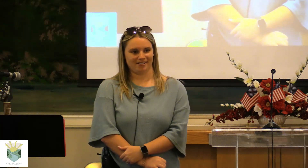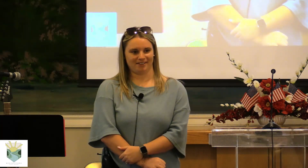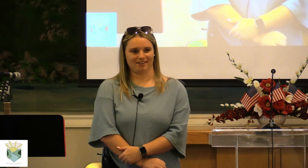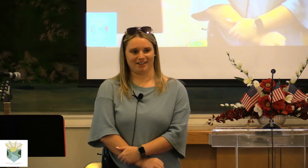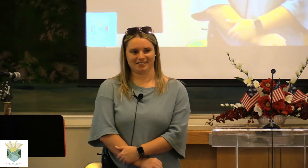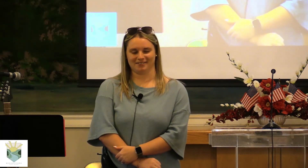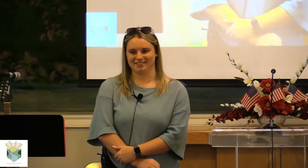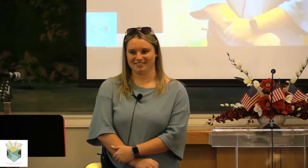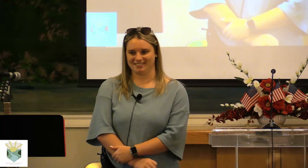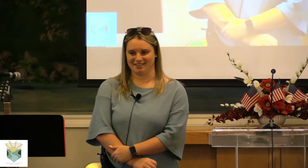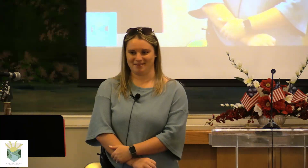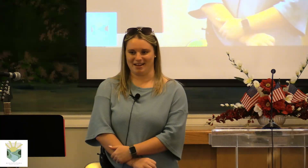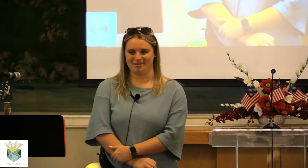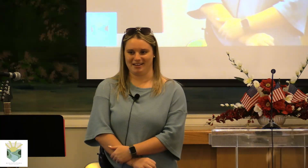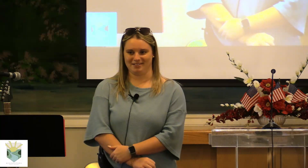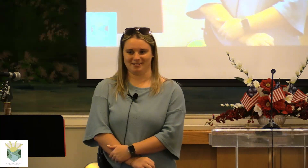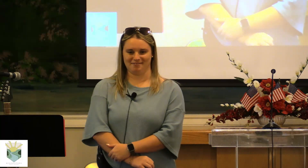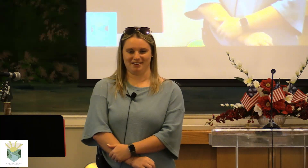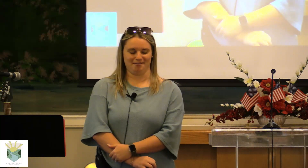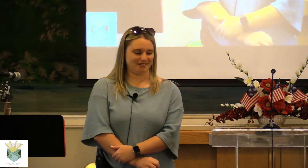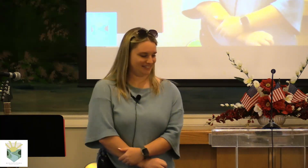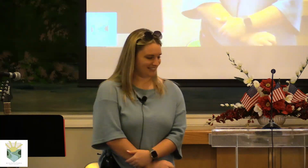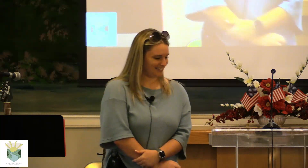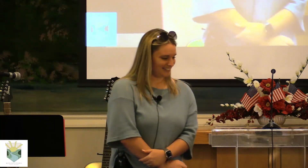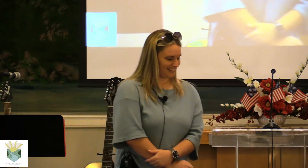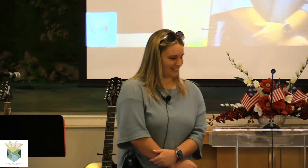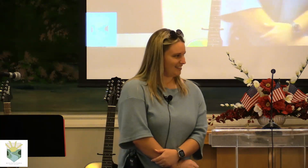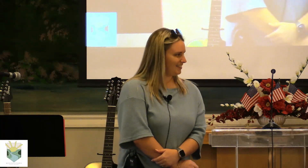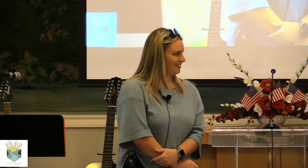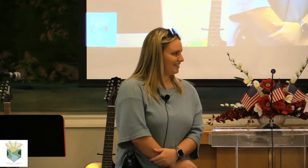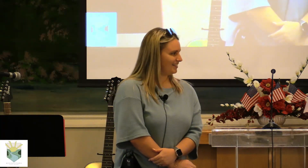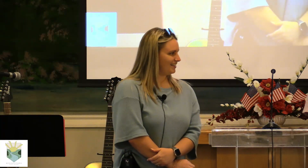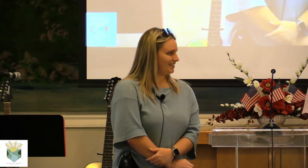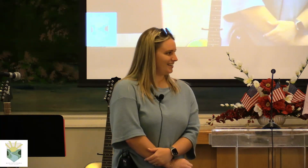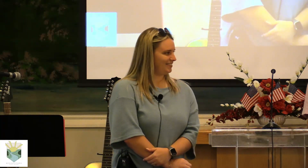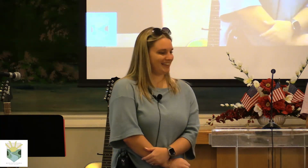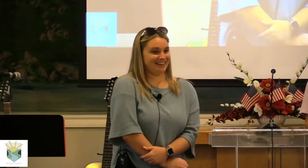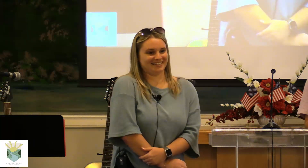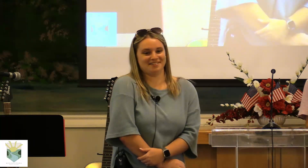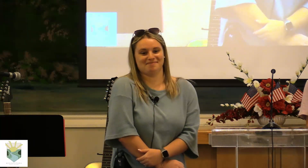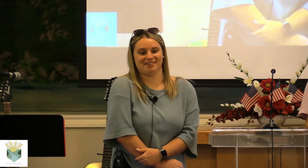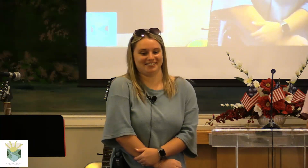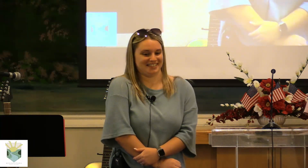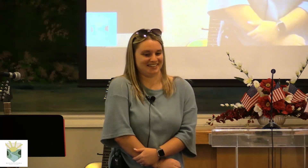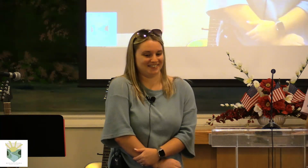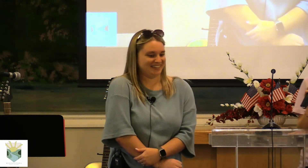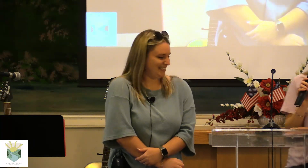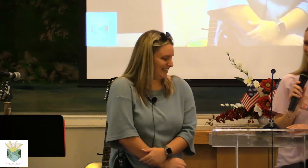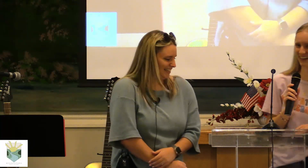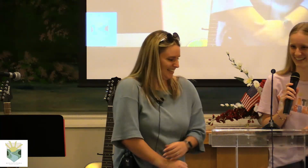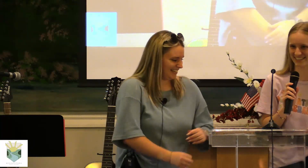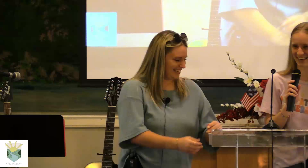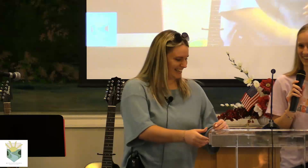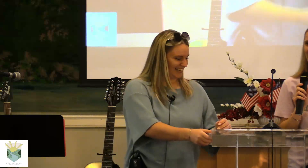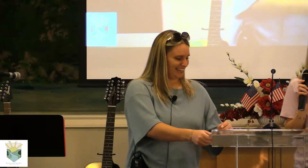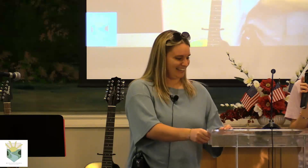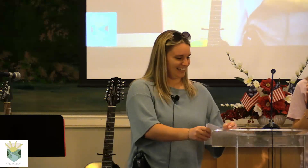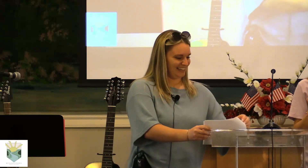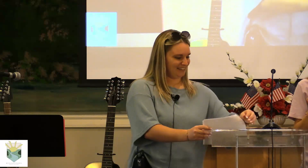y'all ask questions, and I'd be happy to answer if I know it. We could also do a part 2. We Like, could do a part whatever 2. y'all want. So I might just be here for